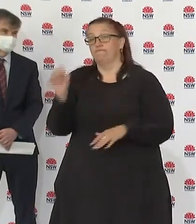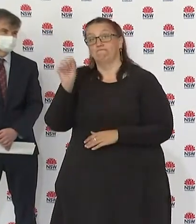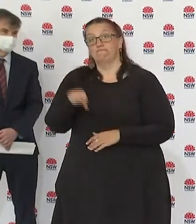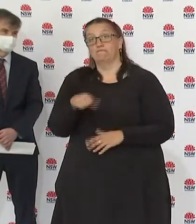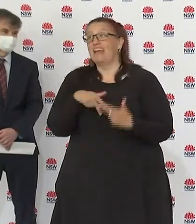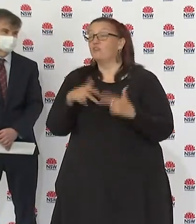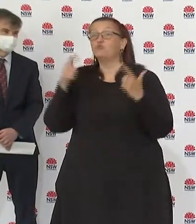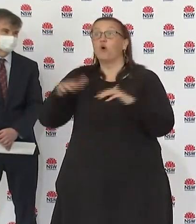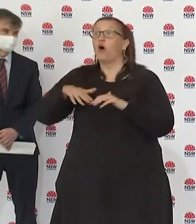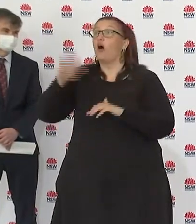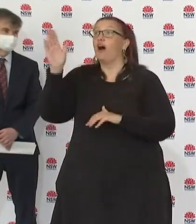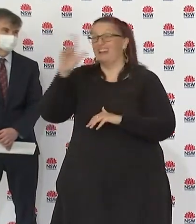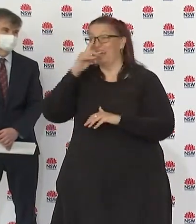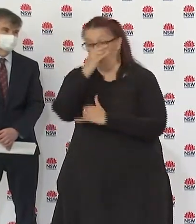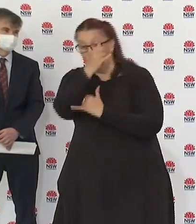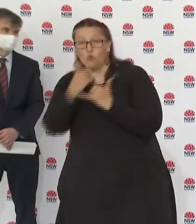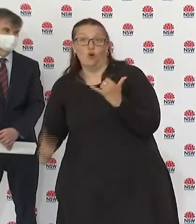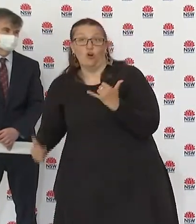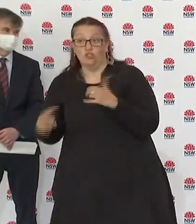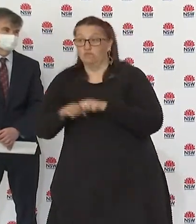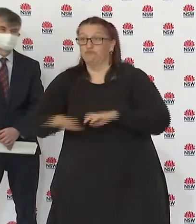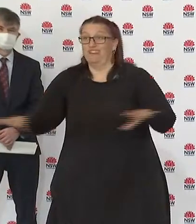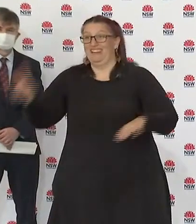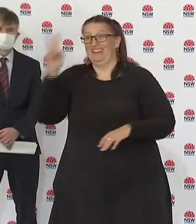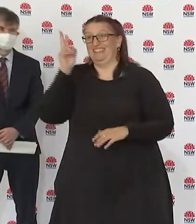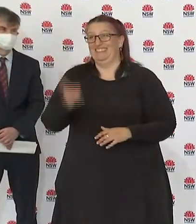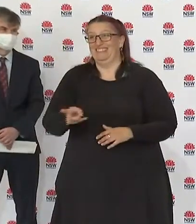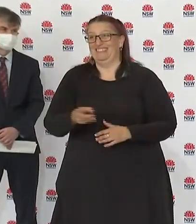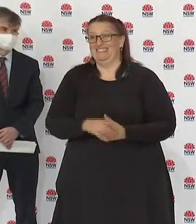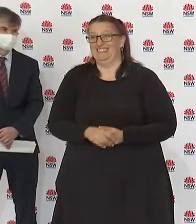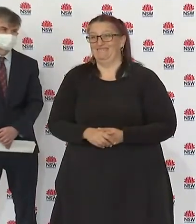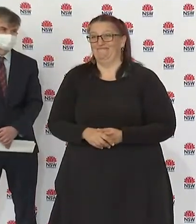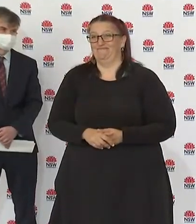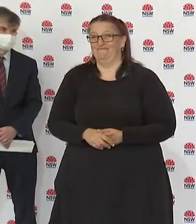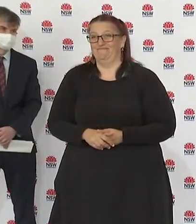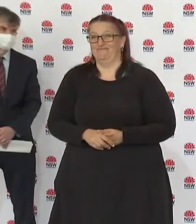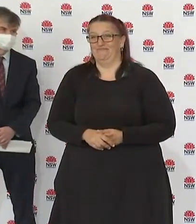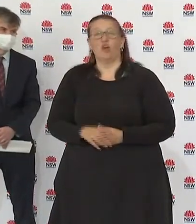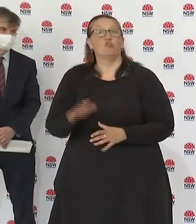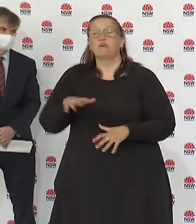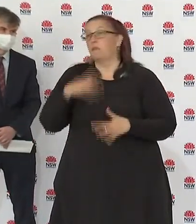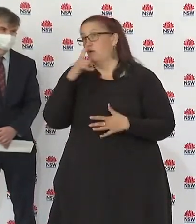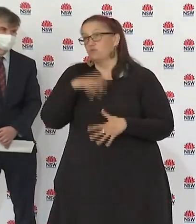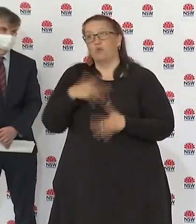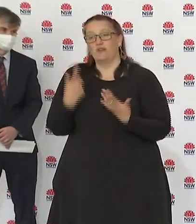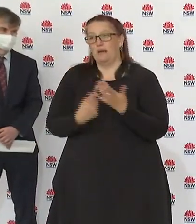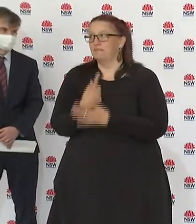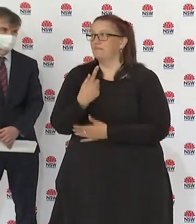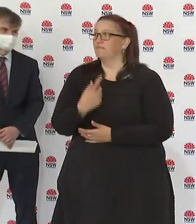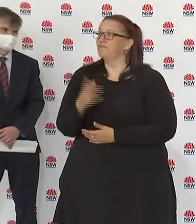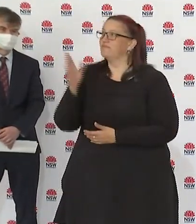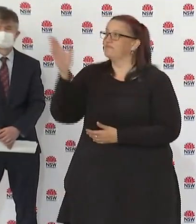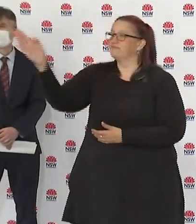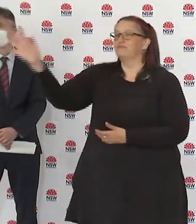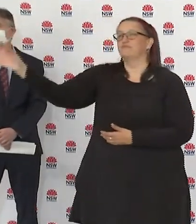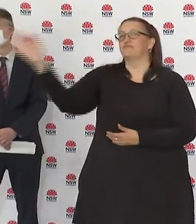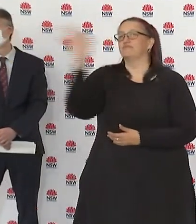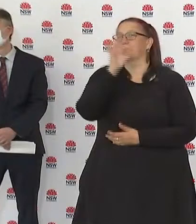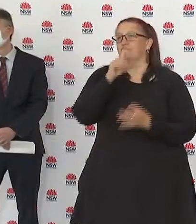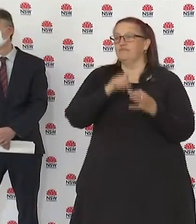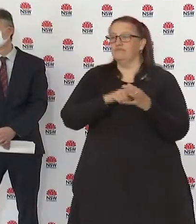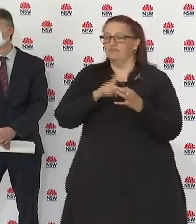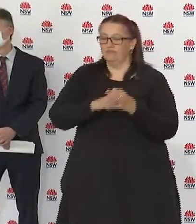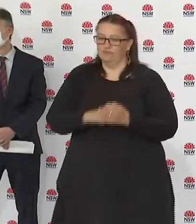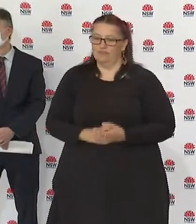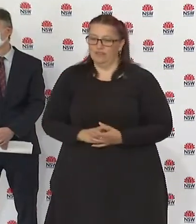that can even be worse than the one we've currently experienced, and I don't think anybody really wants to see that happen. You danced around and sort of dropped